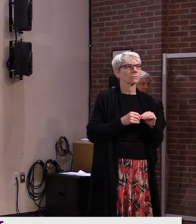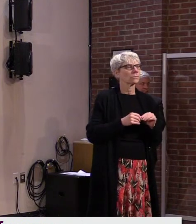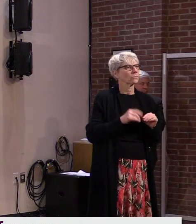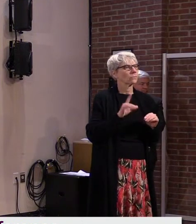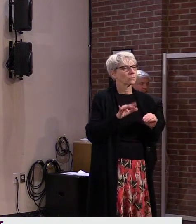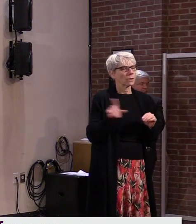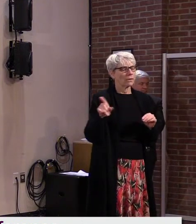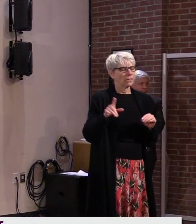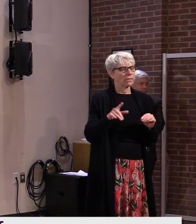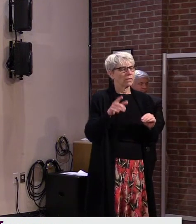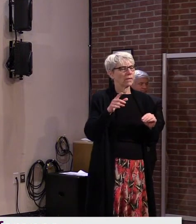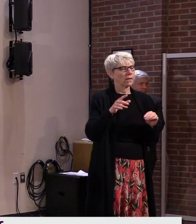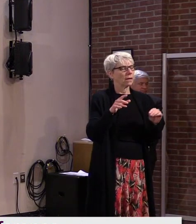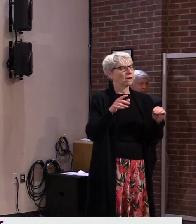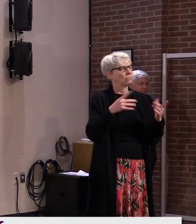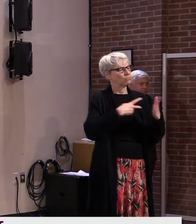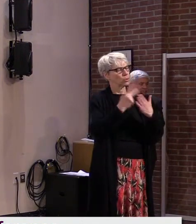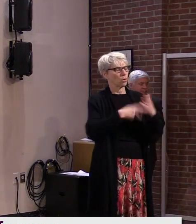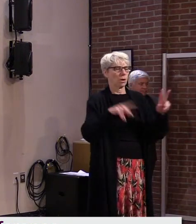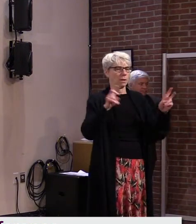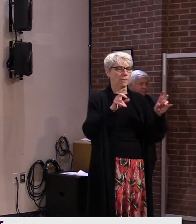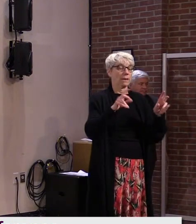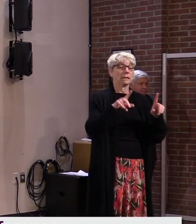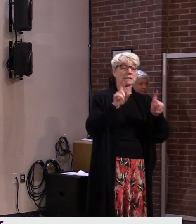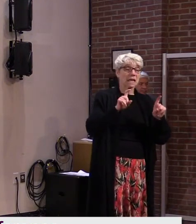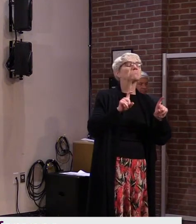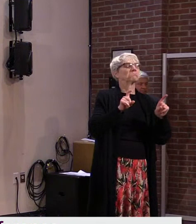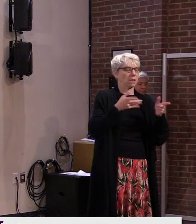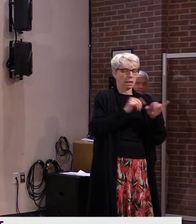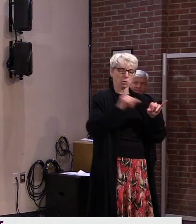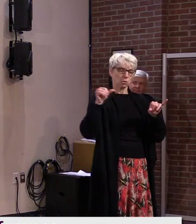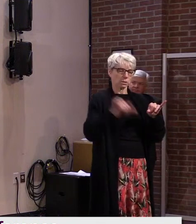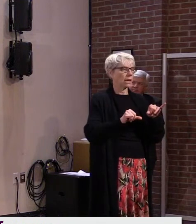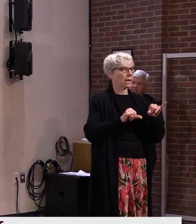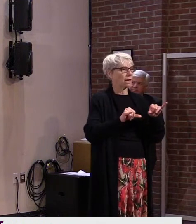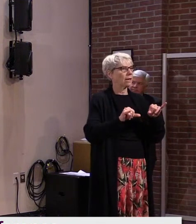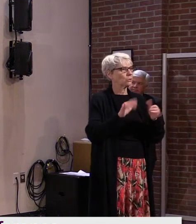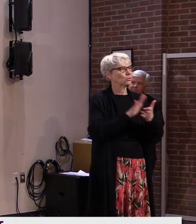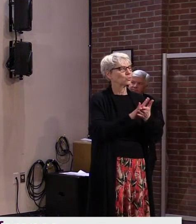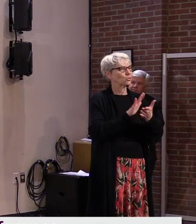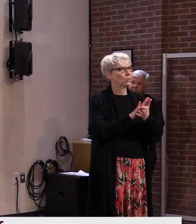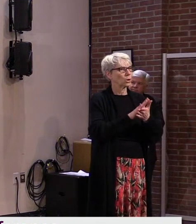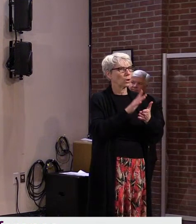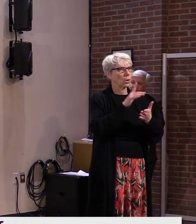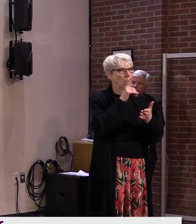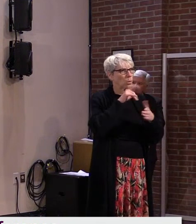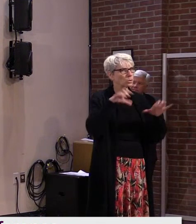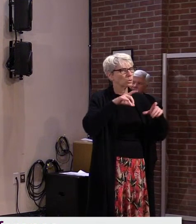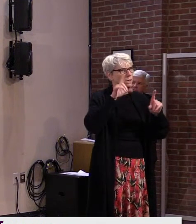test to stay program, clarifying point, is this CIC that's doing these tests, or is this the state?